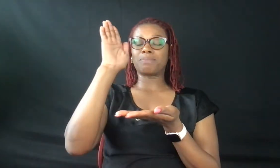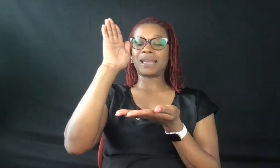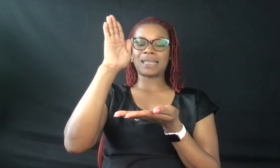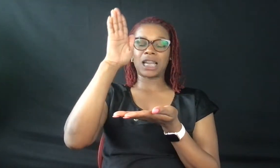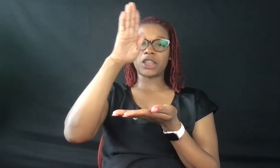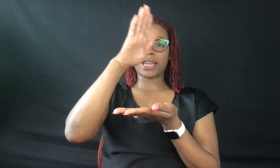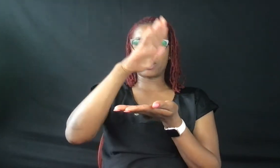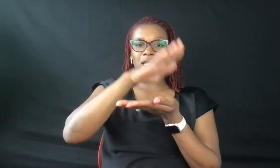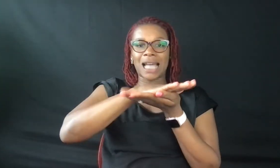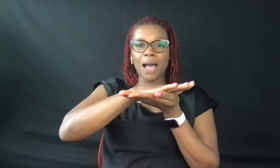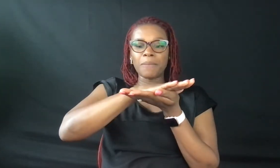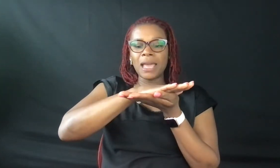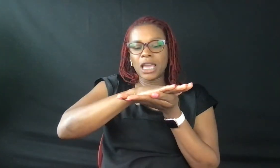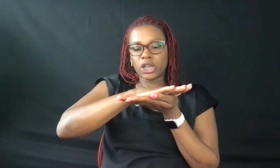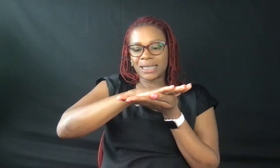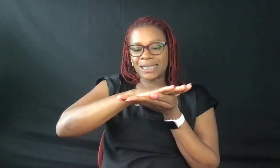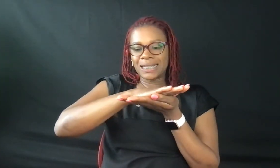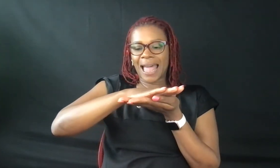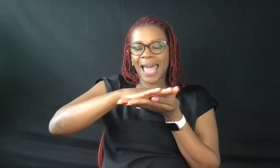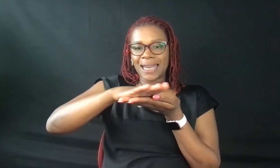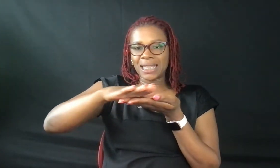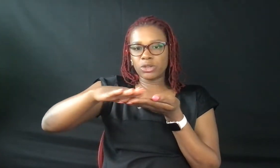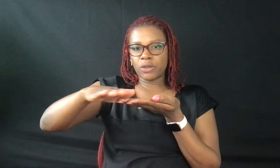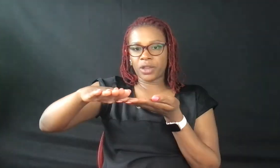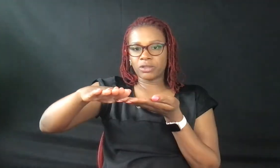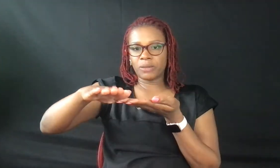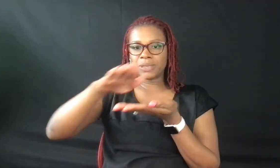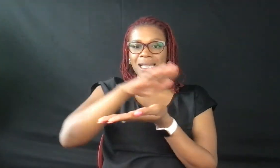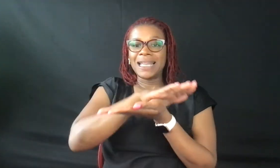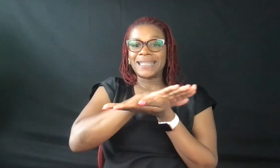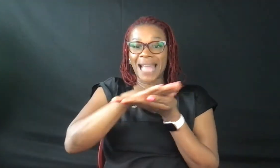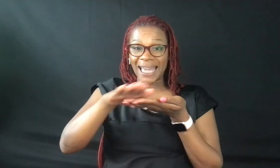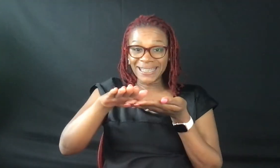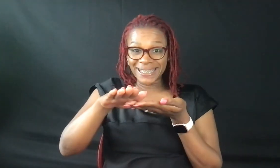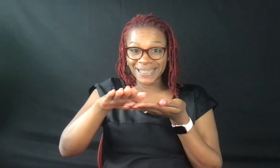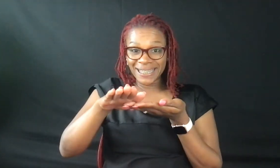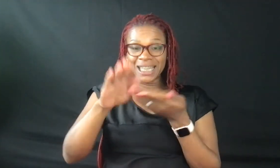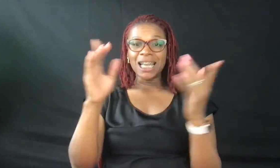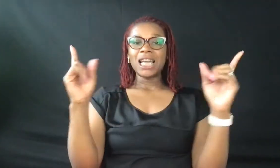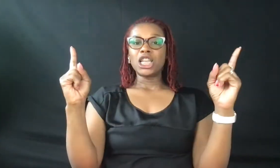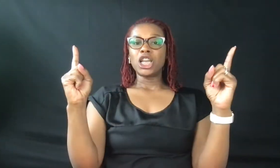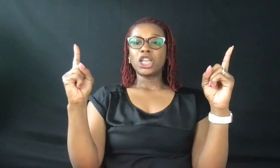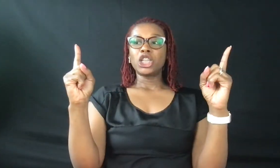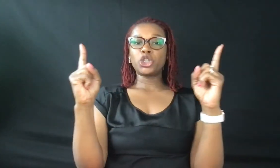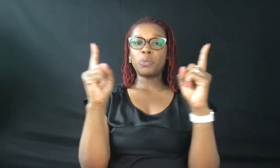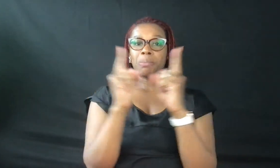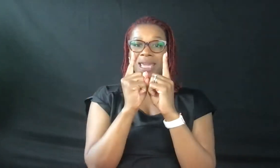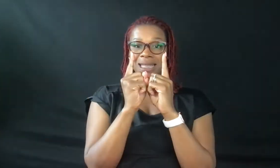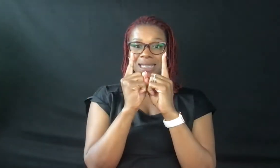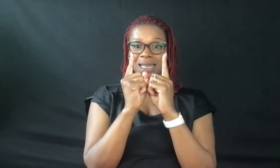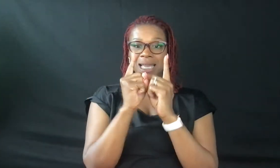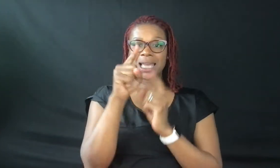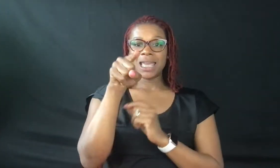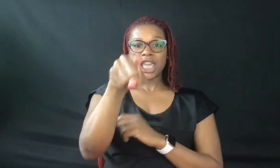place that other hand on top. And you're going to slide it to your fingertips. Nice to meet